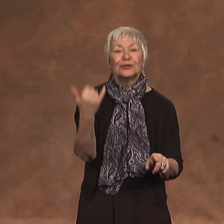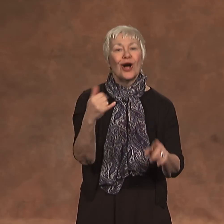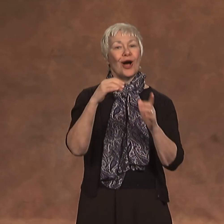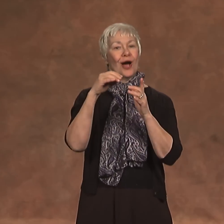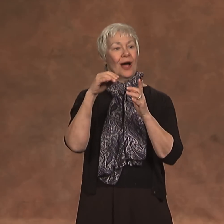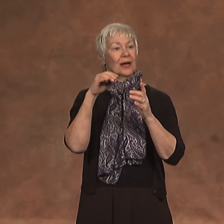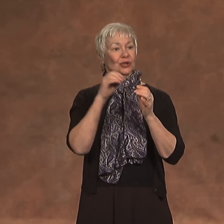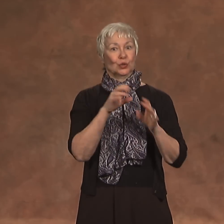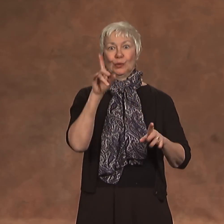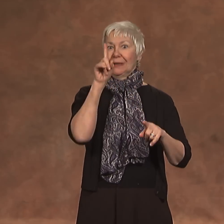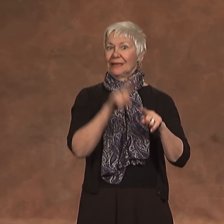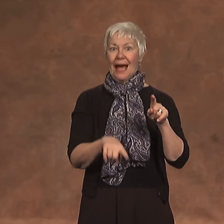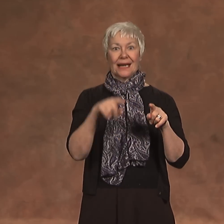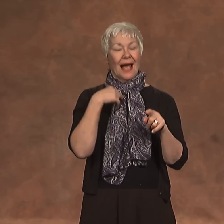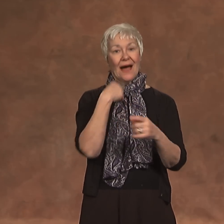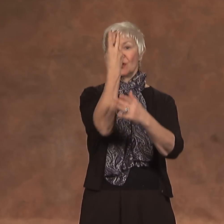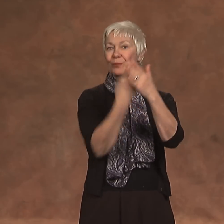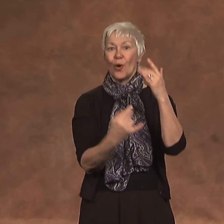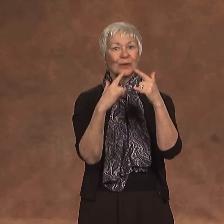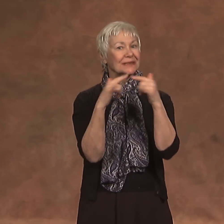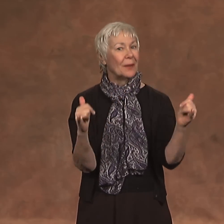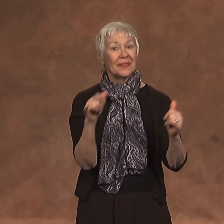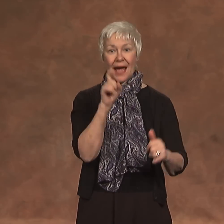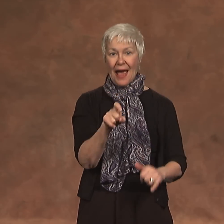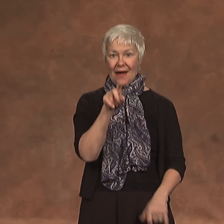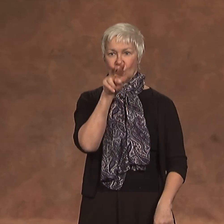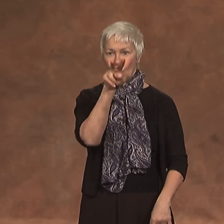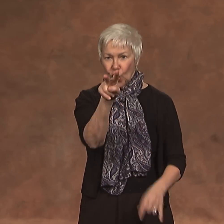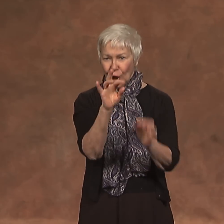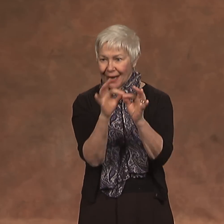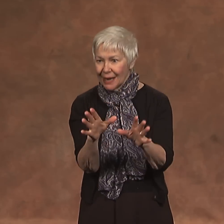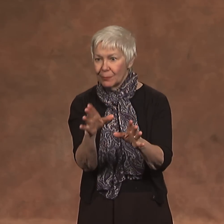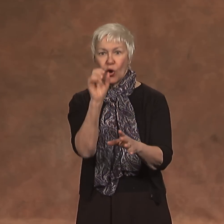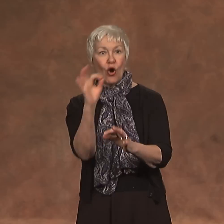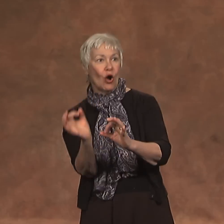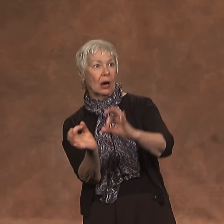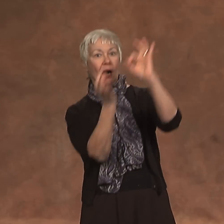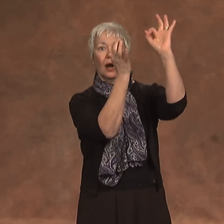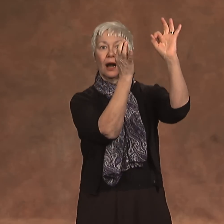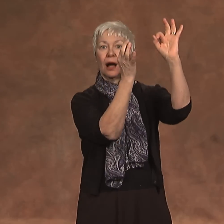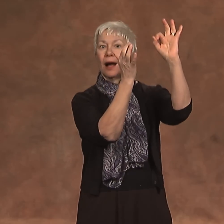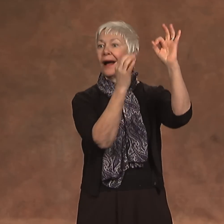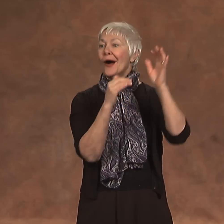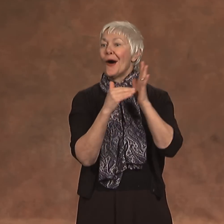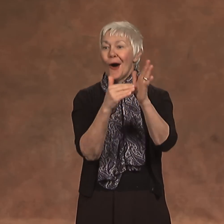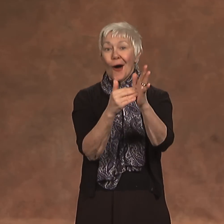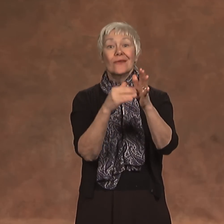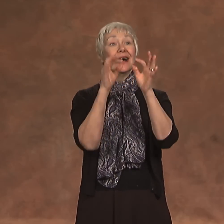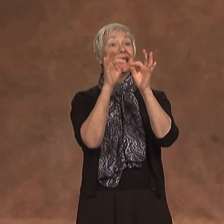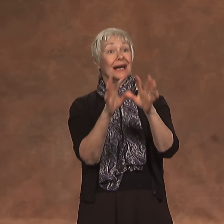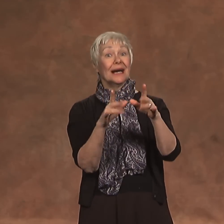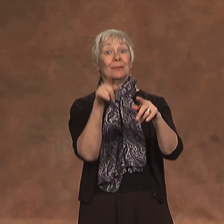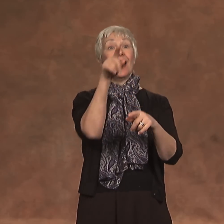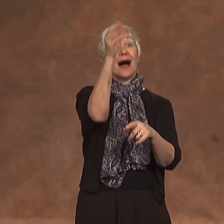cannot visually attend to the interpreter and the projected presentation slides simultaneously.